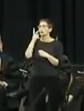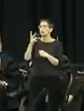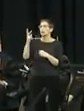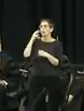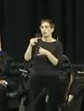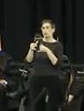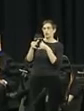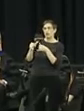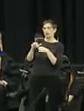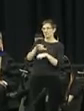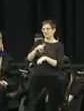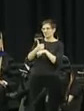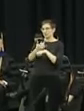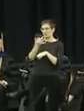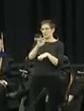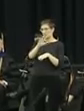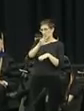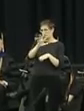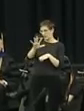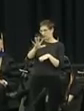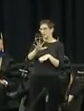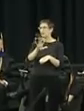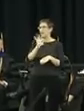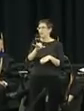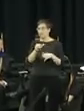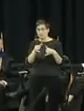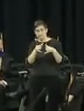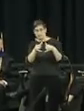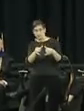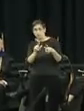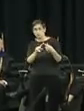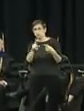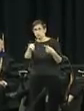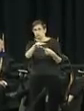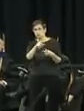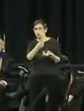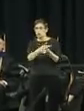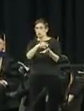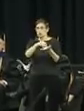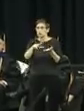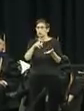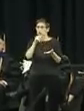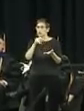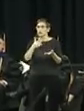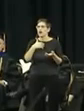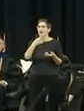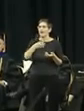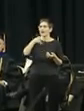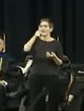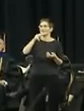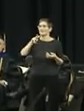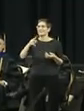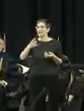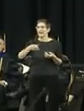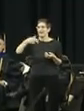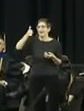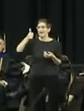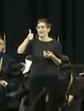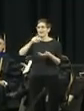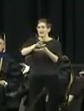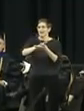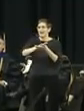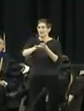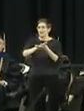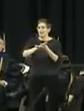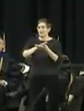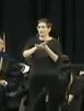established in 1935, is awarded to the graduate students with the highest and second highest academic standing in